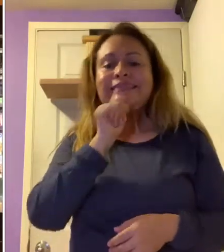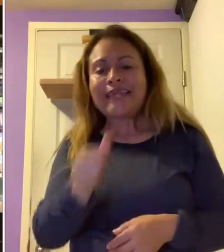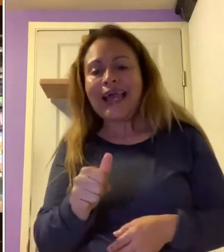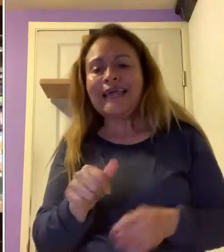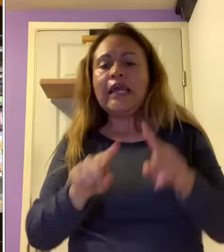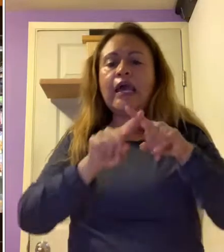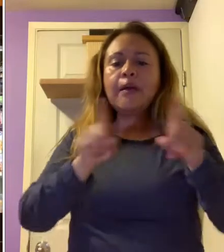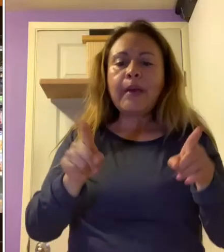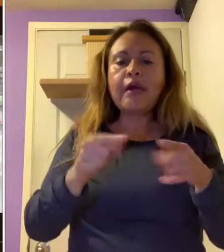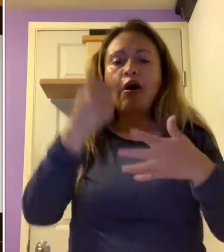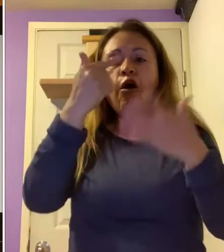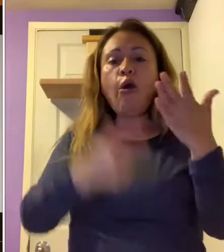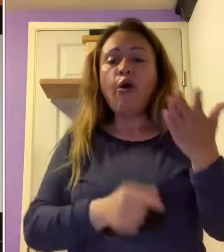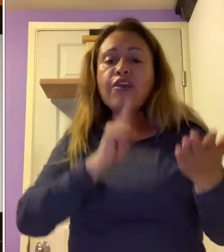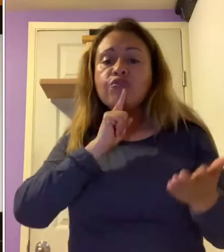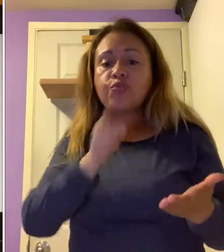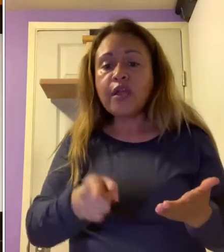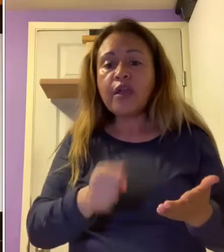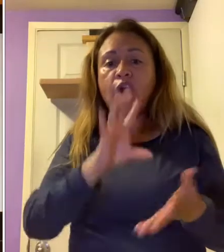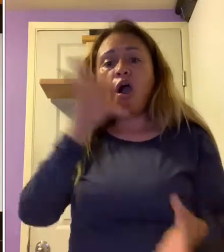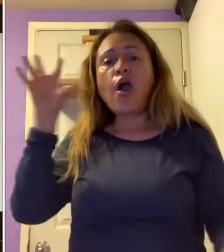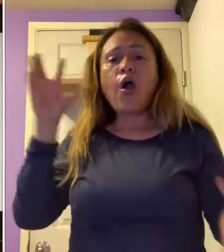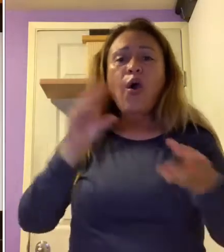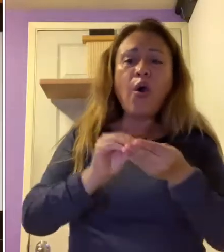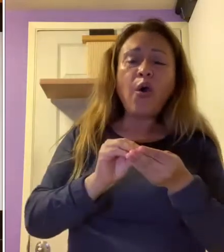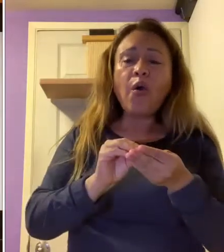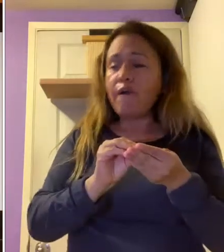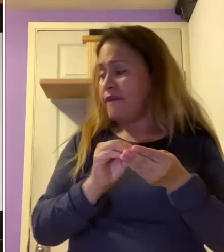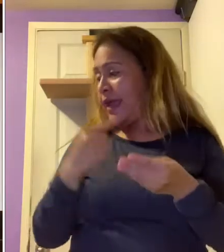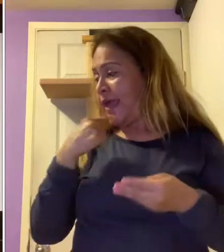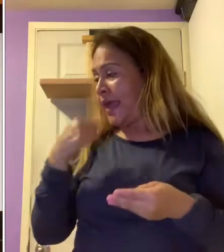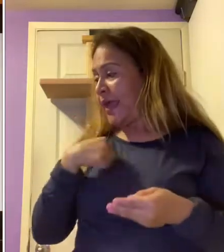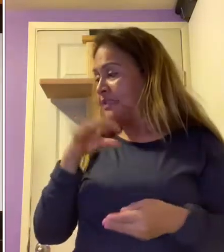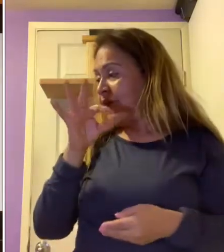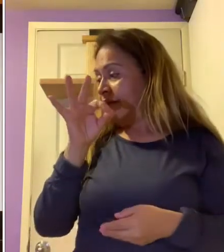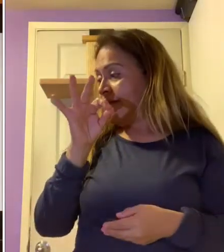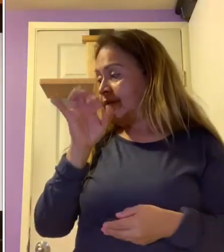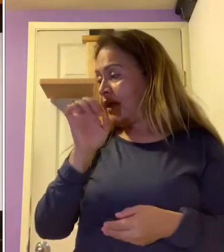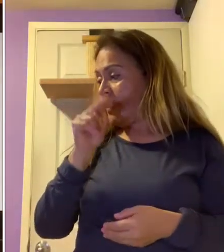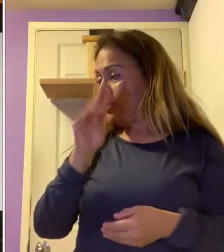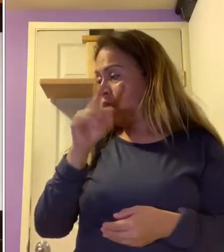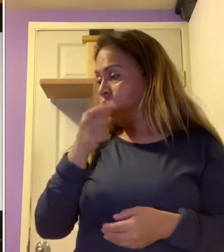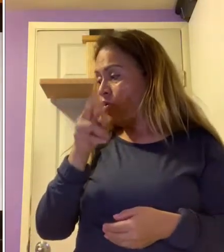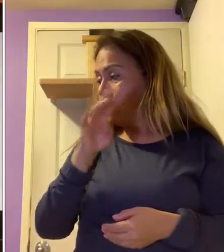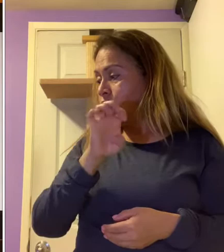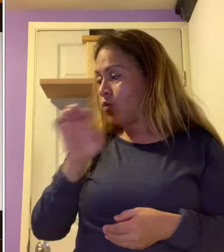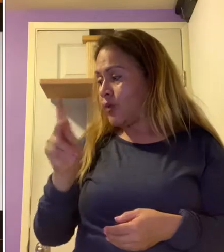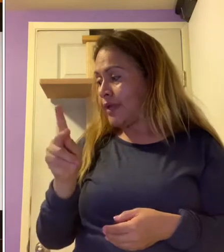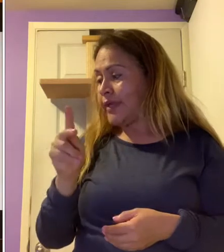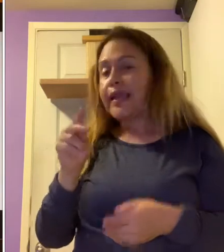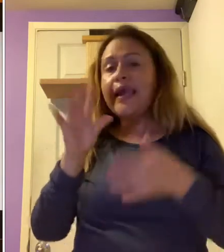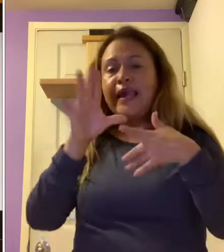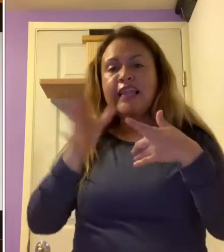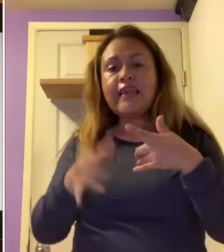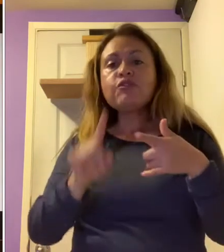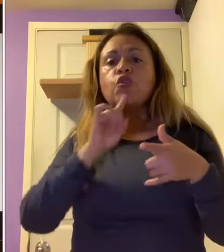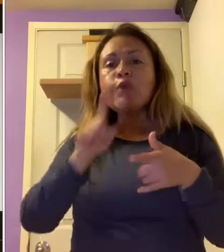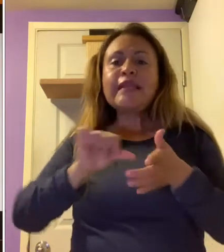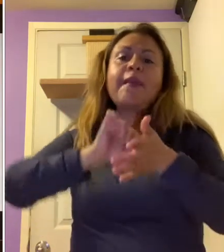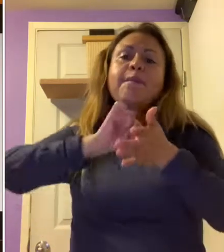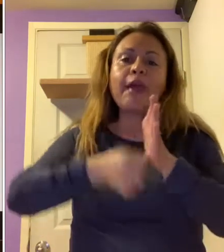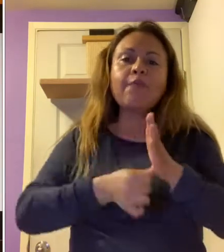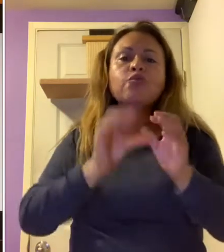not. But everything else is real. Whole ingredients, fenugreek leaves, really, really